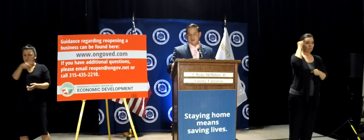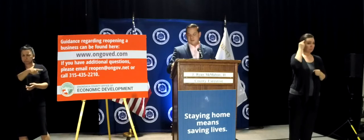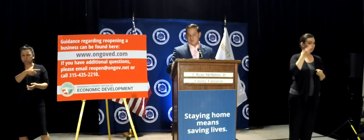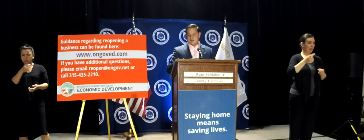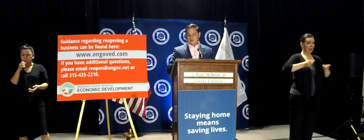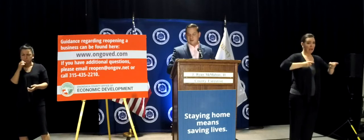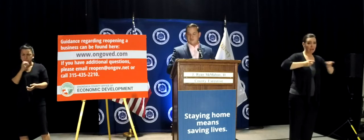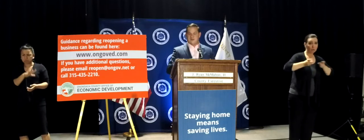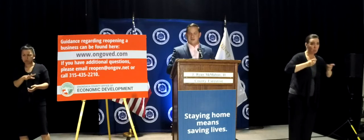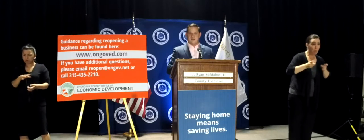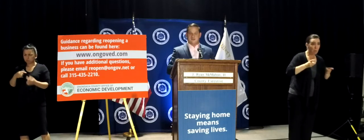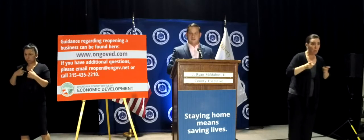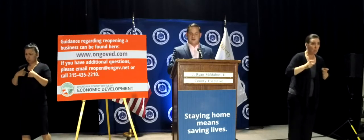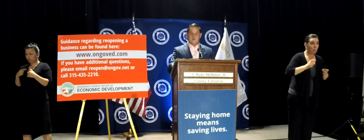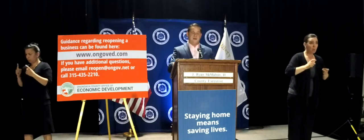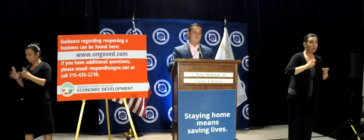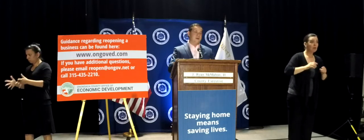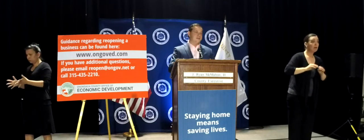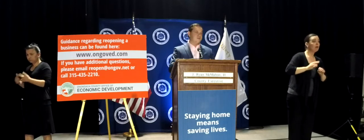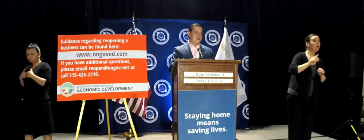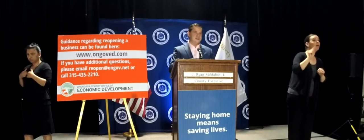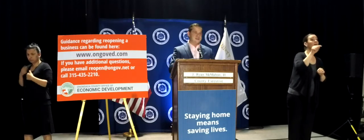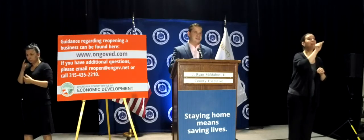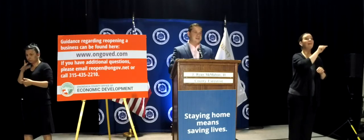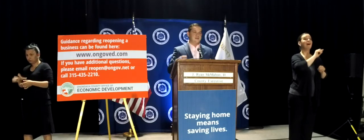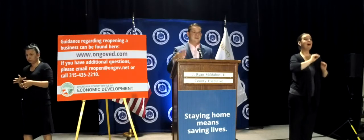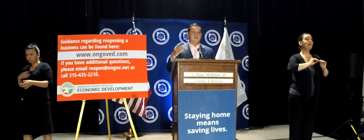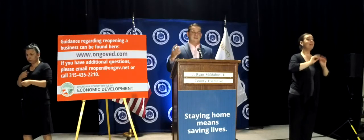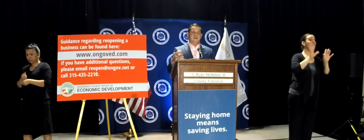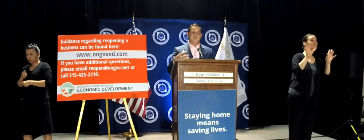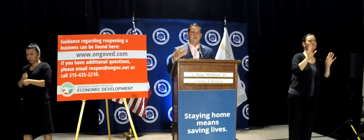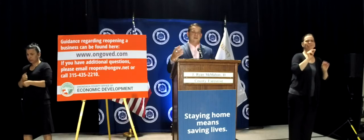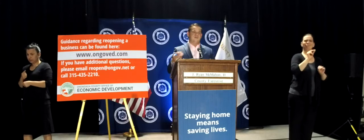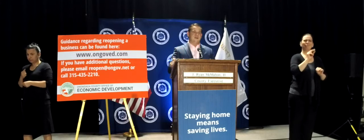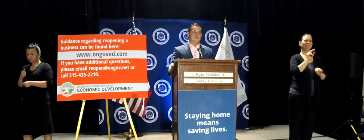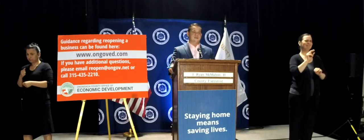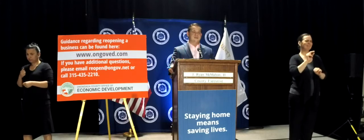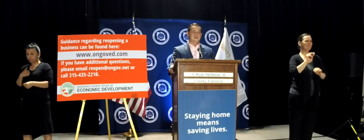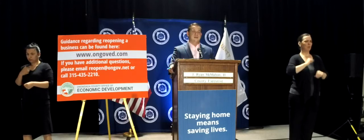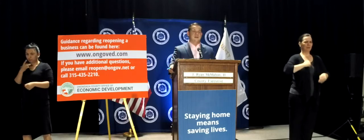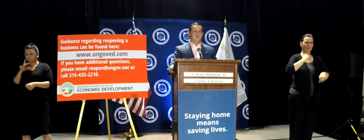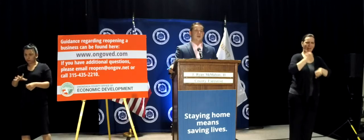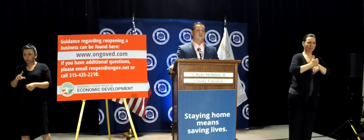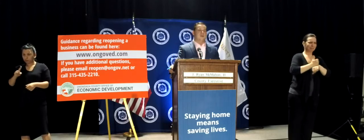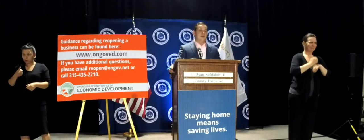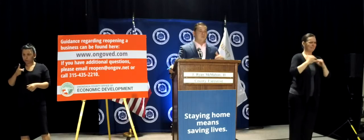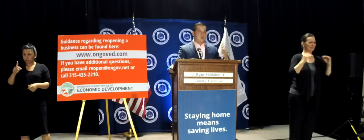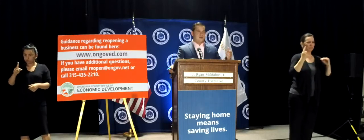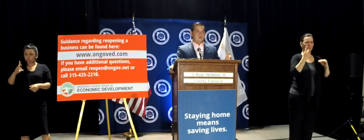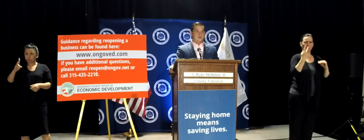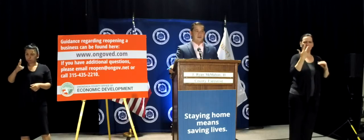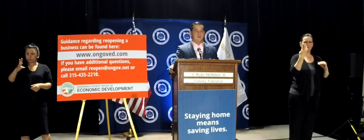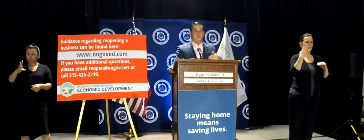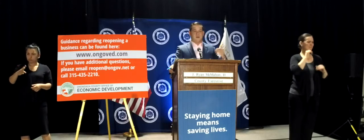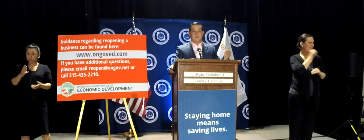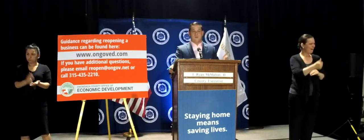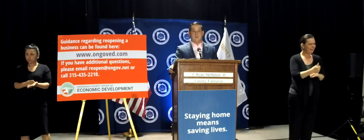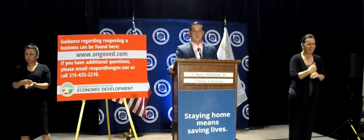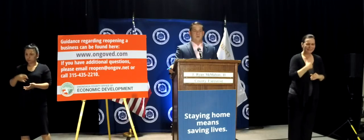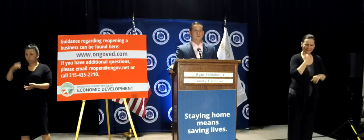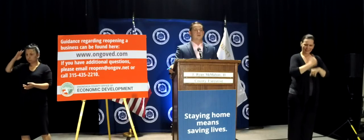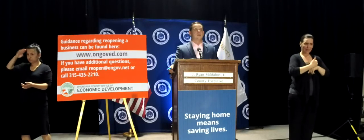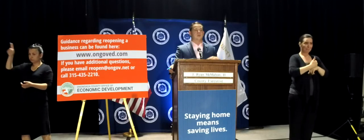over some of the clarifications here. We didn't pick the phases. The state's picking the phases. We're giving input. That